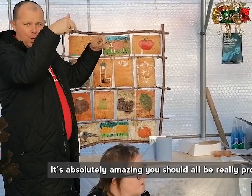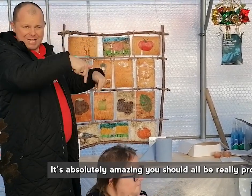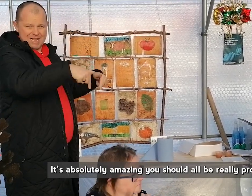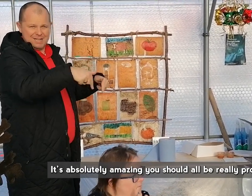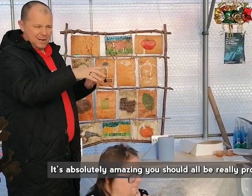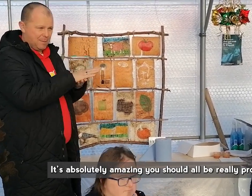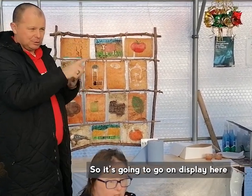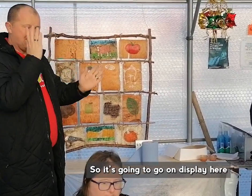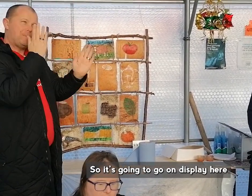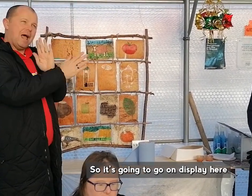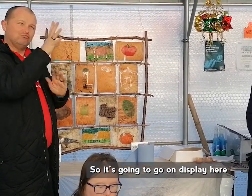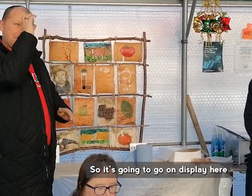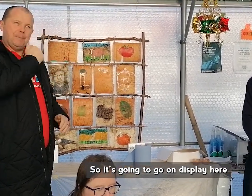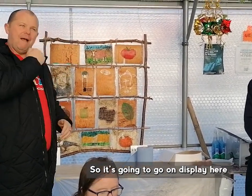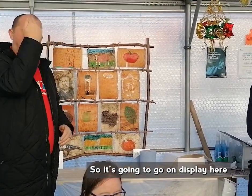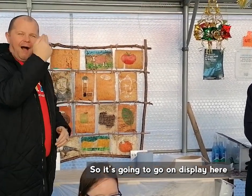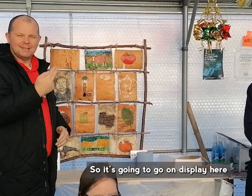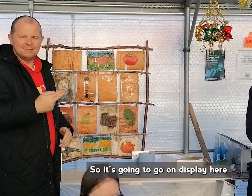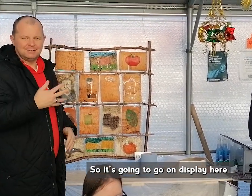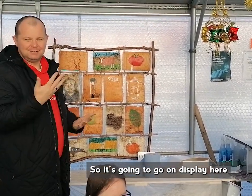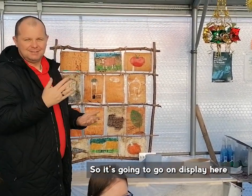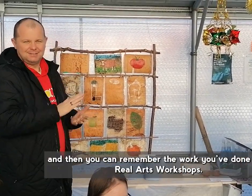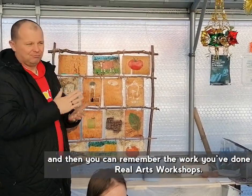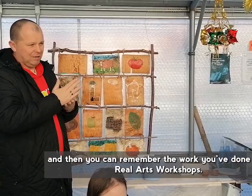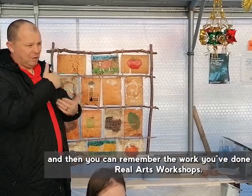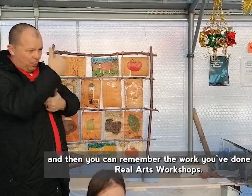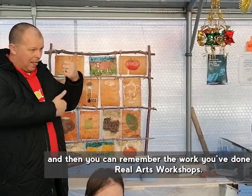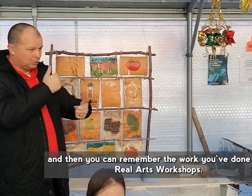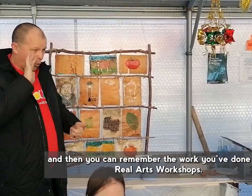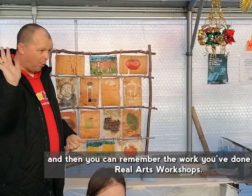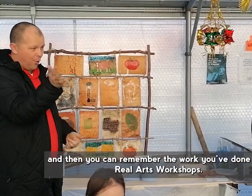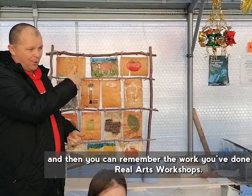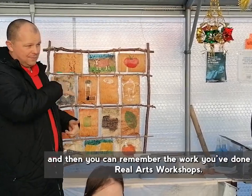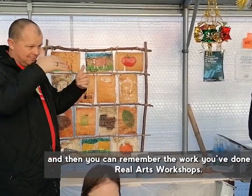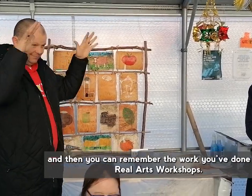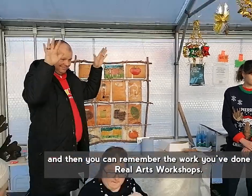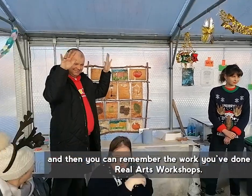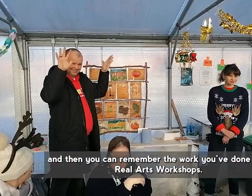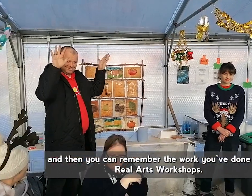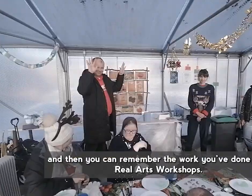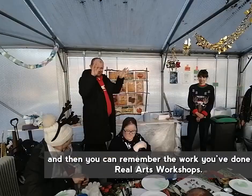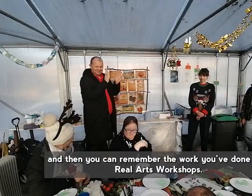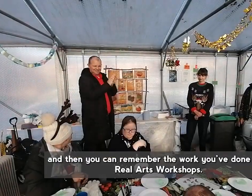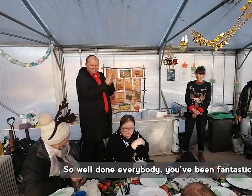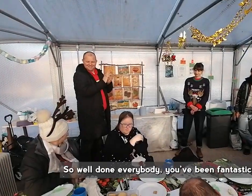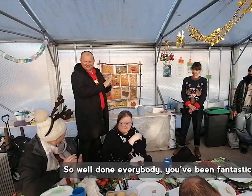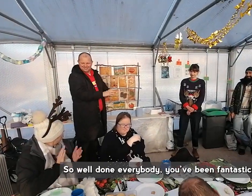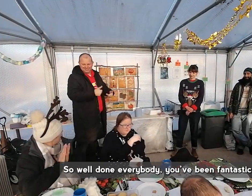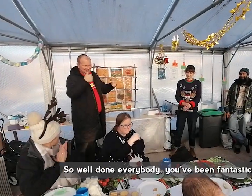proud. So it's actually going to go on display here, and then you can remember the work that you've done with Real Arts Workshops. So well done everybody. You've been